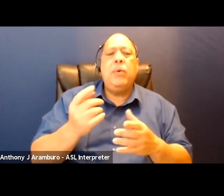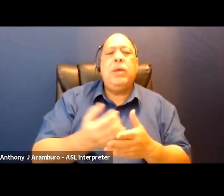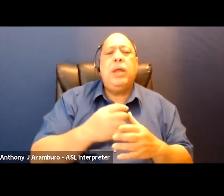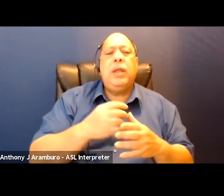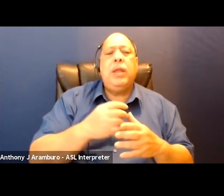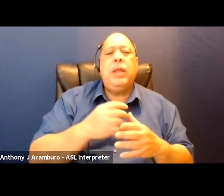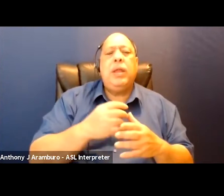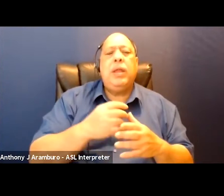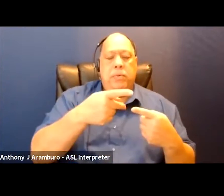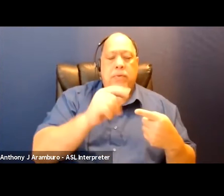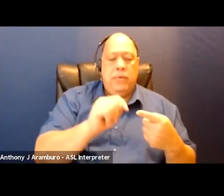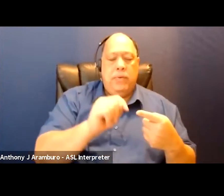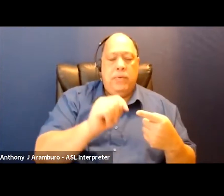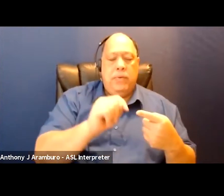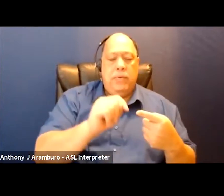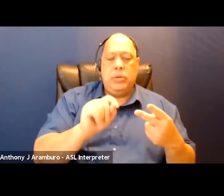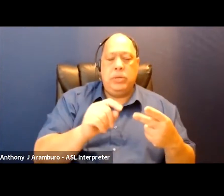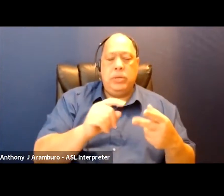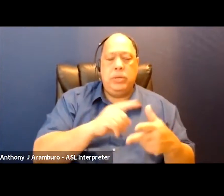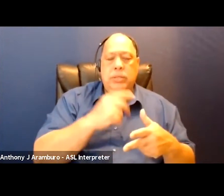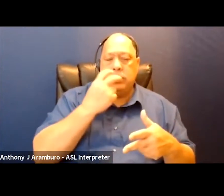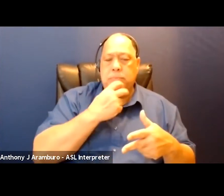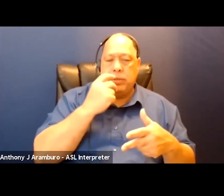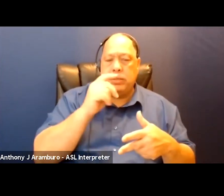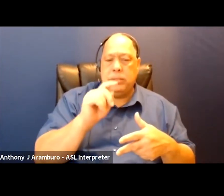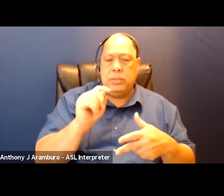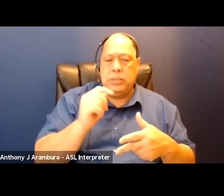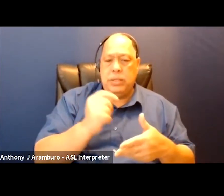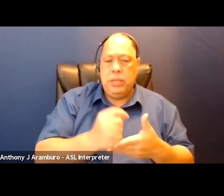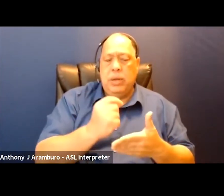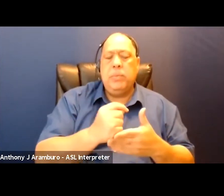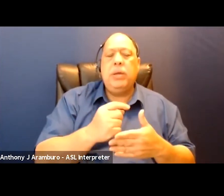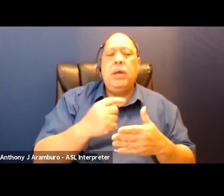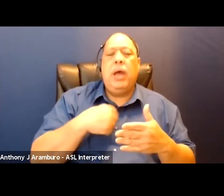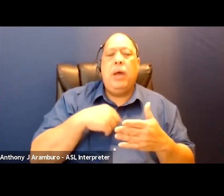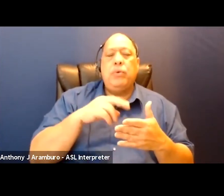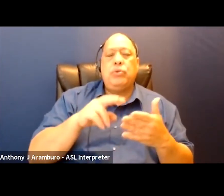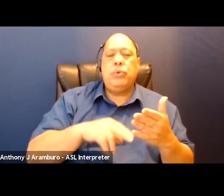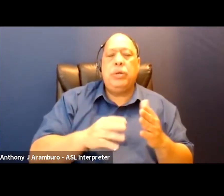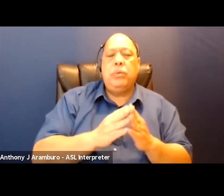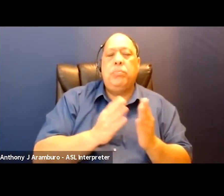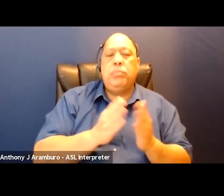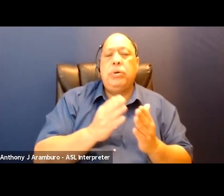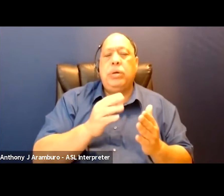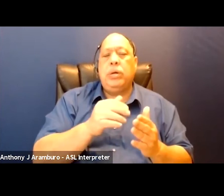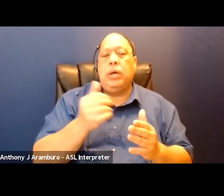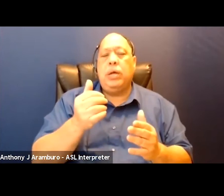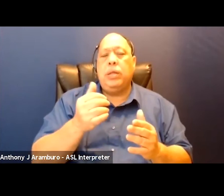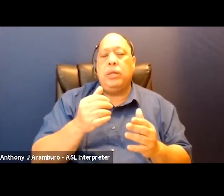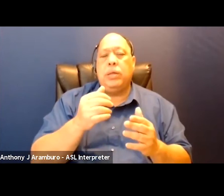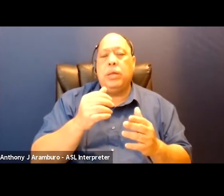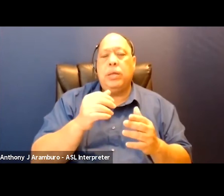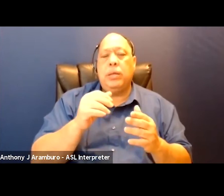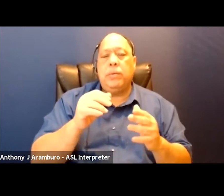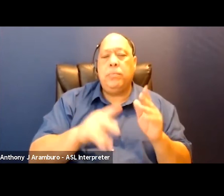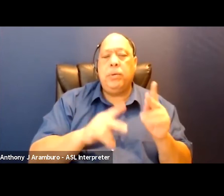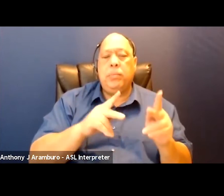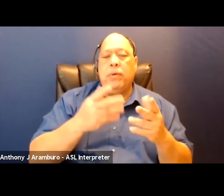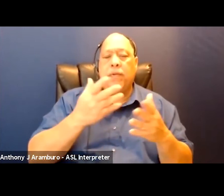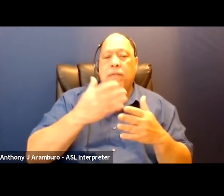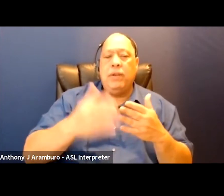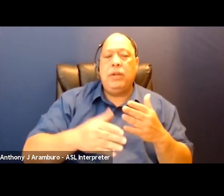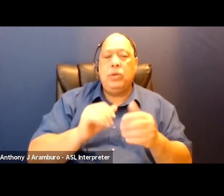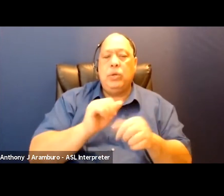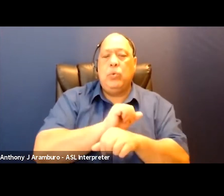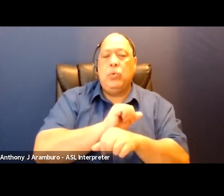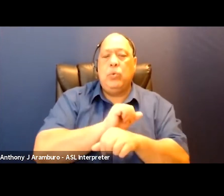occupational therapy, or speech therapy. I was reading a book while some of the other pupils finished one of the worksheets when Mrs. Parker told